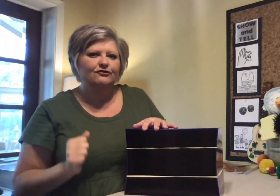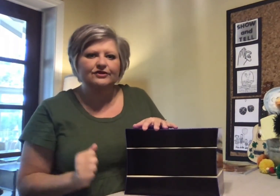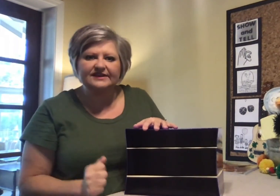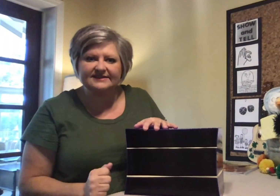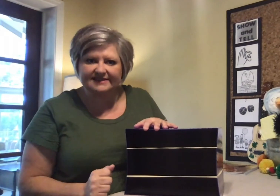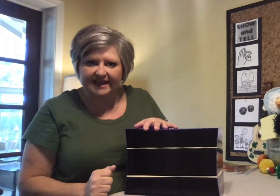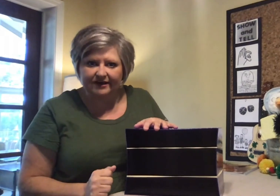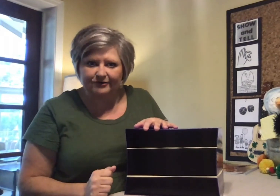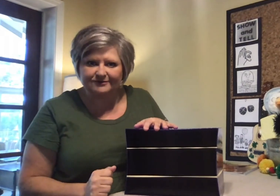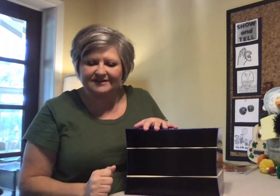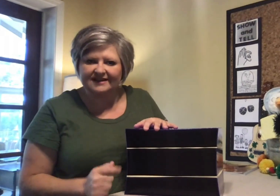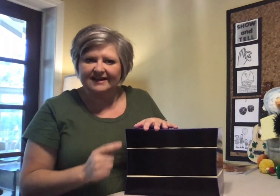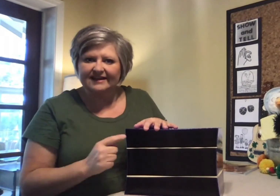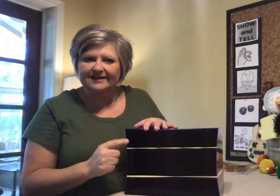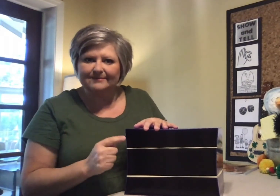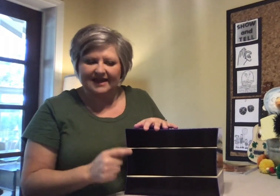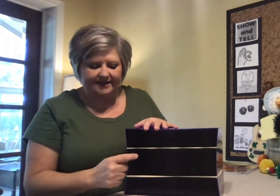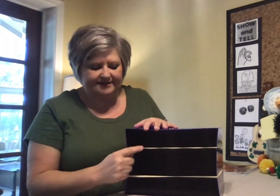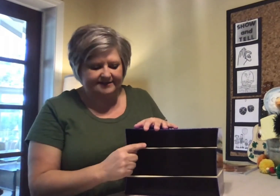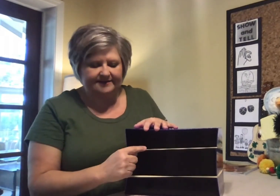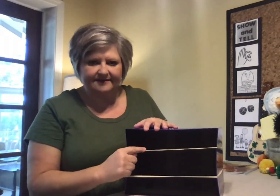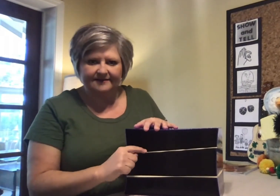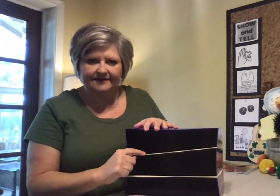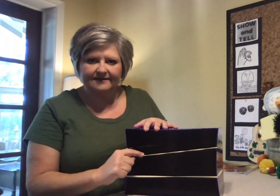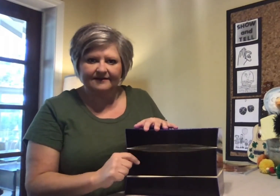the sound it makes.